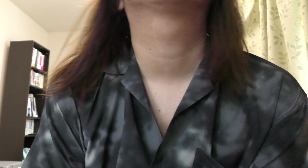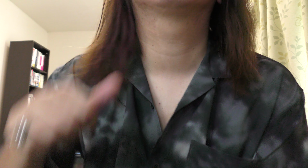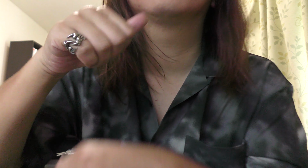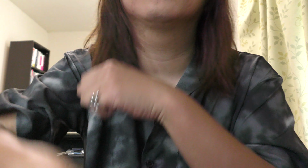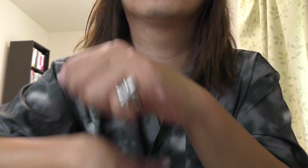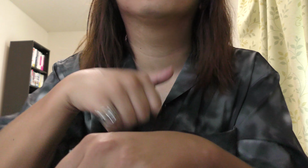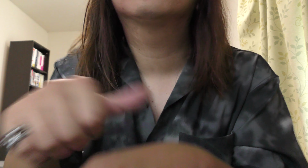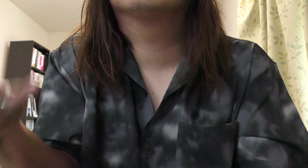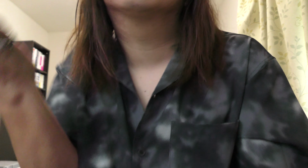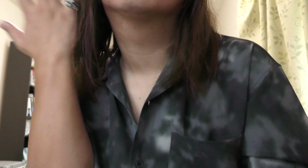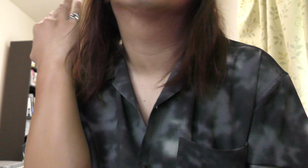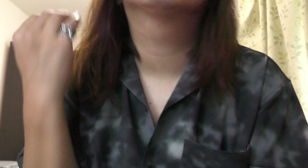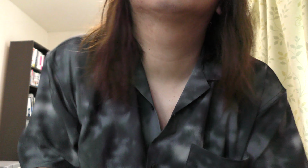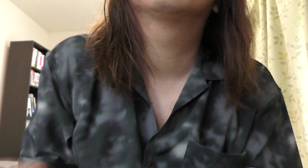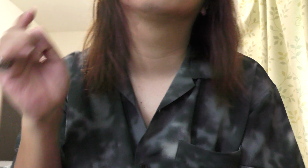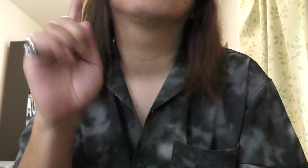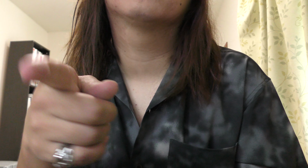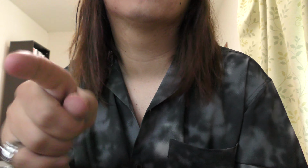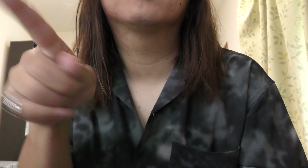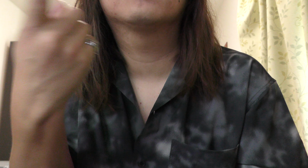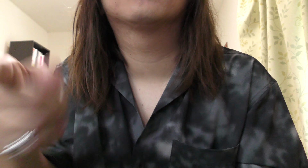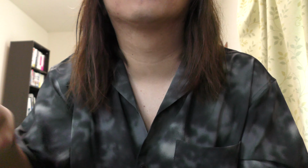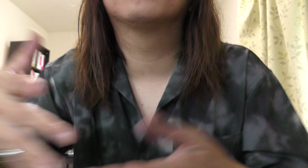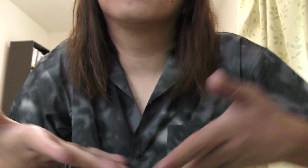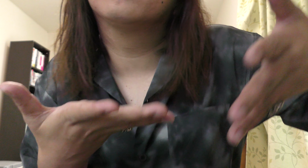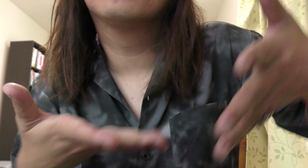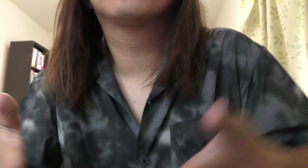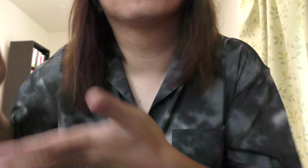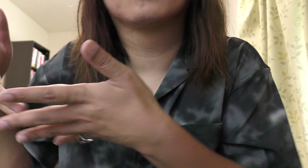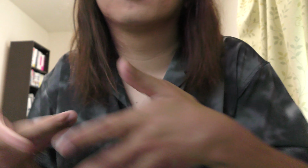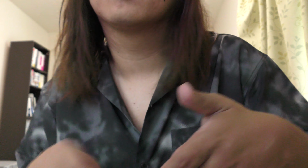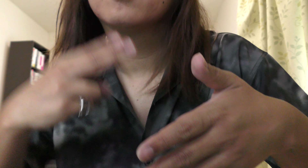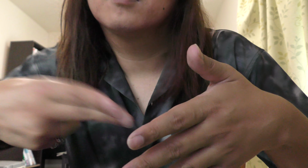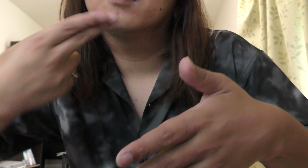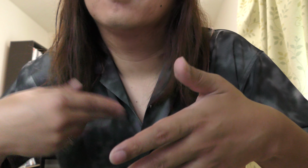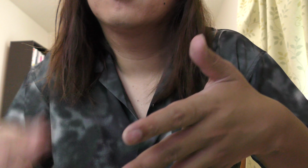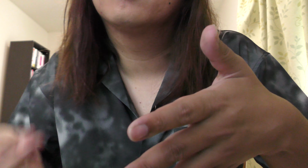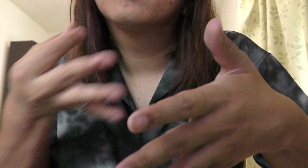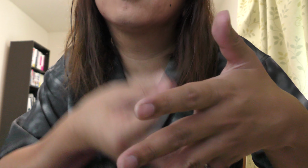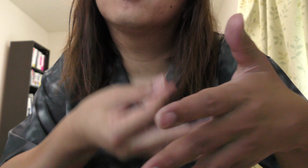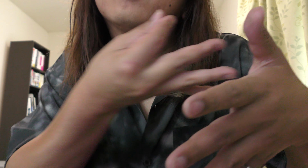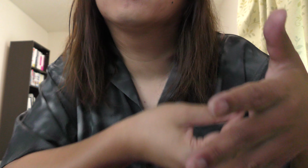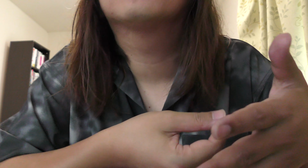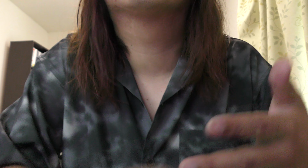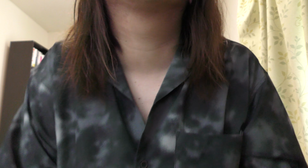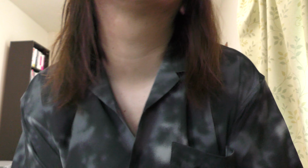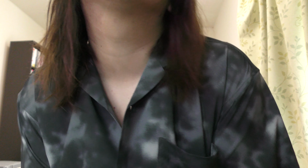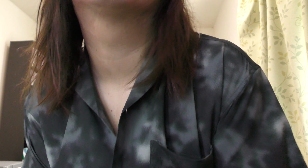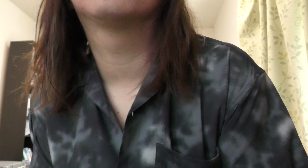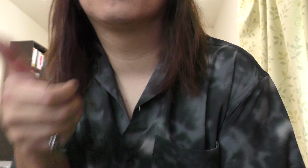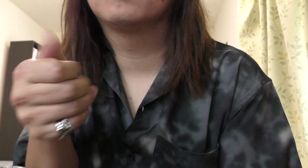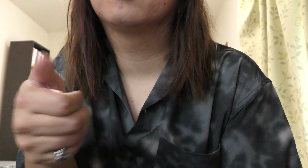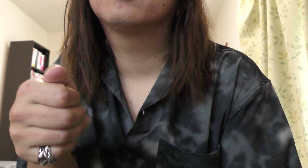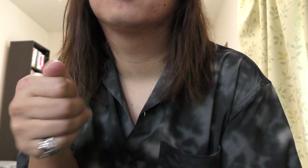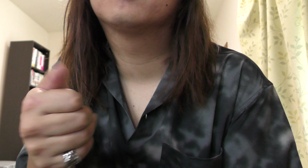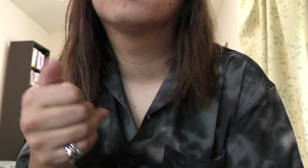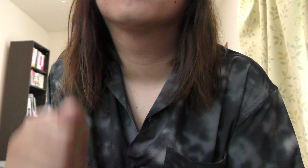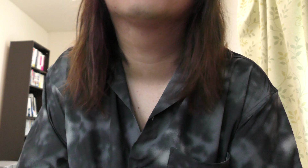Five years from now, she sits at home, feeding the baby, she's all alone She turns on TV,